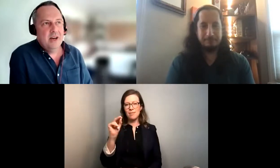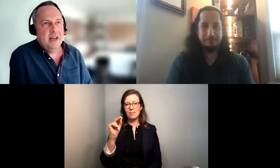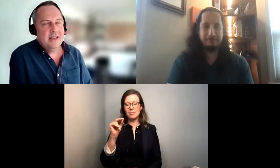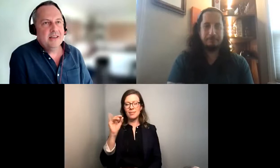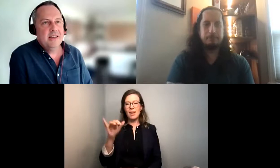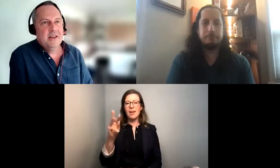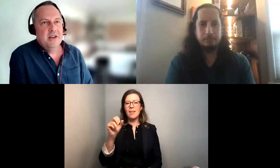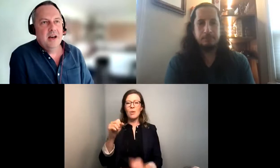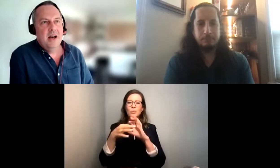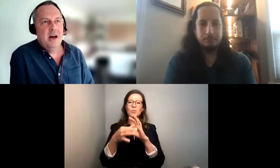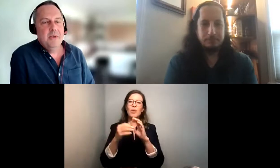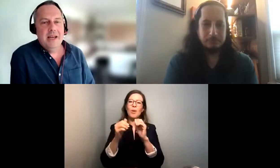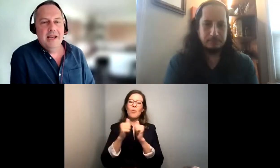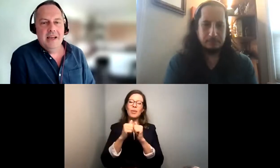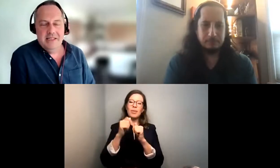identifying